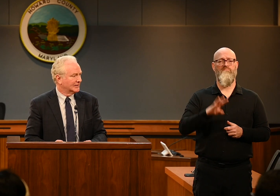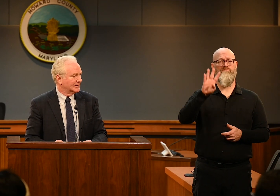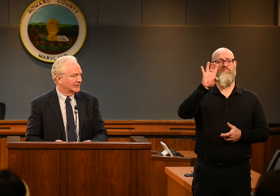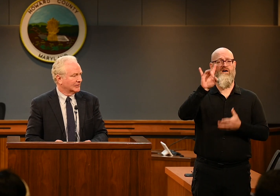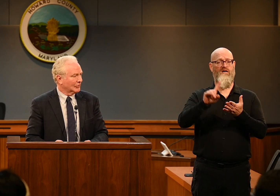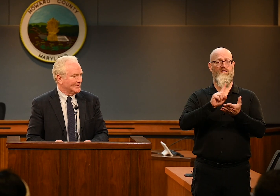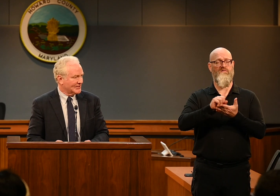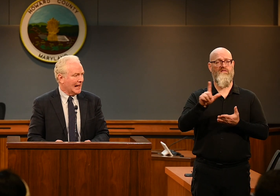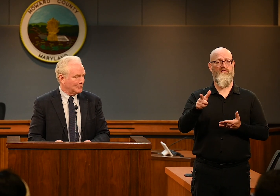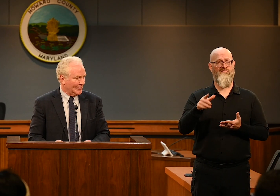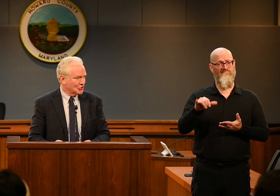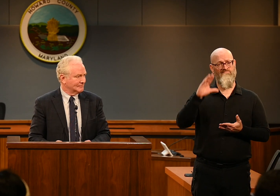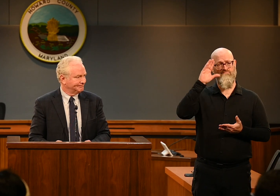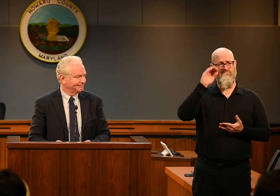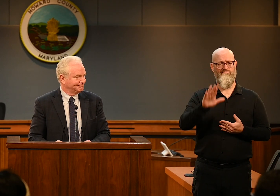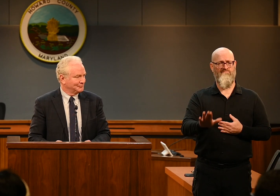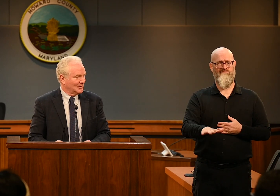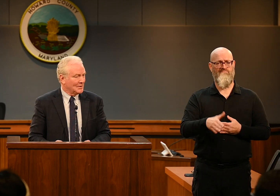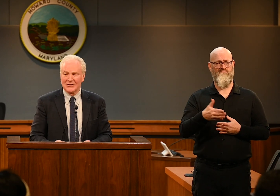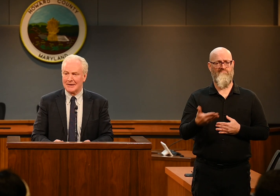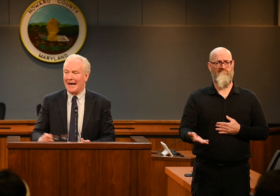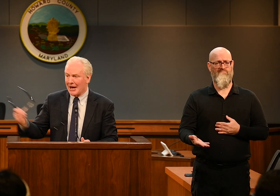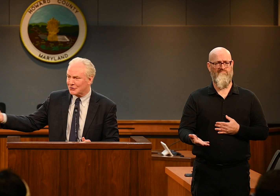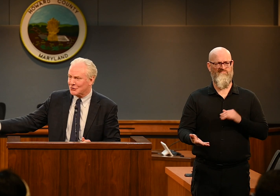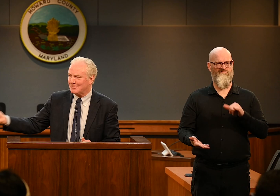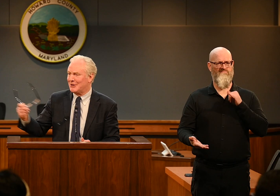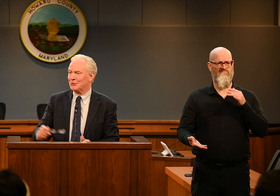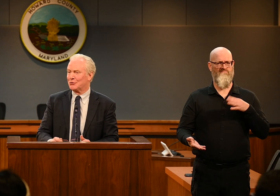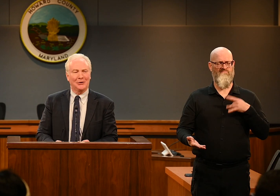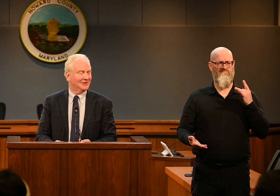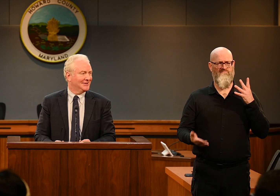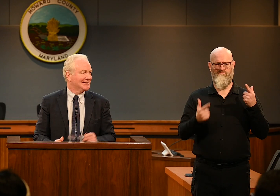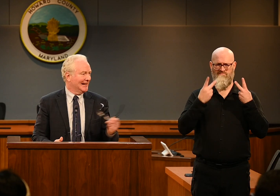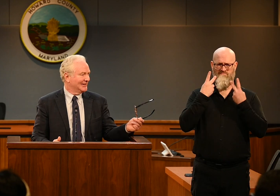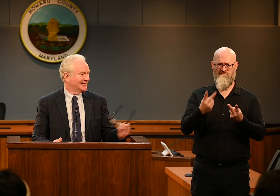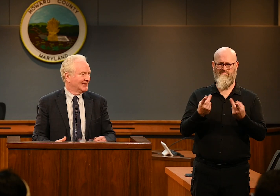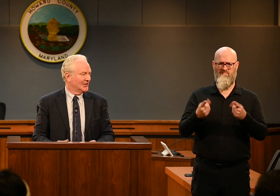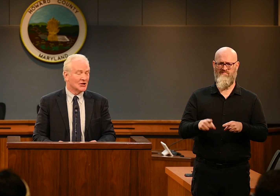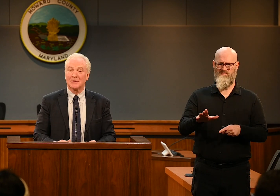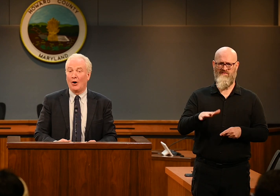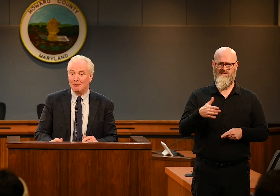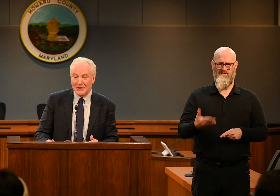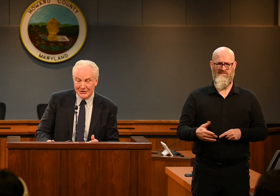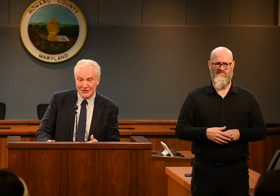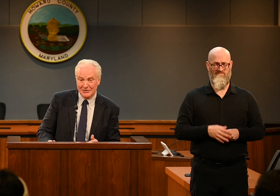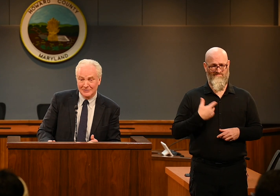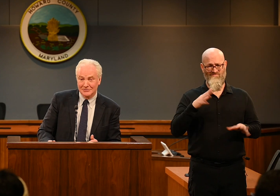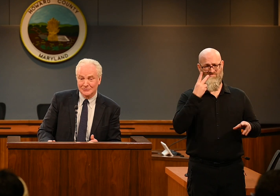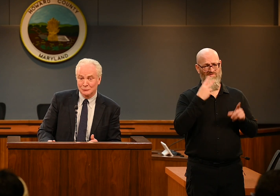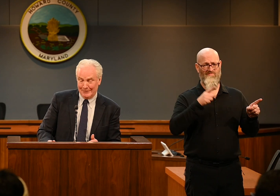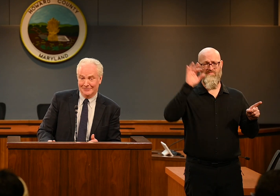witnessing from this operation. We see pastors from the Eastern Shore detained, small